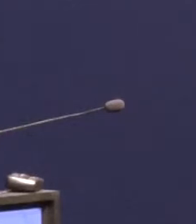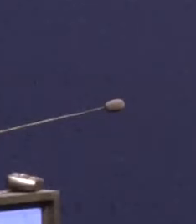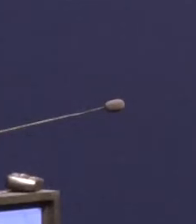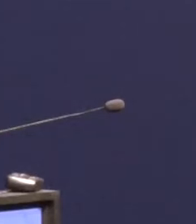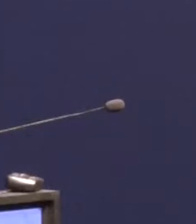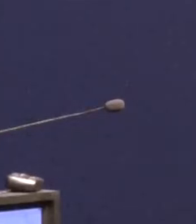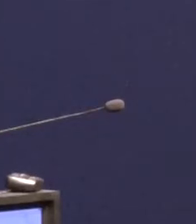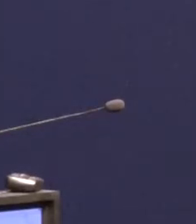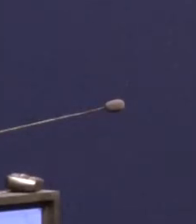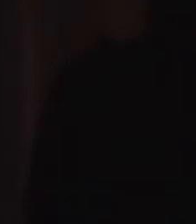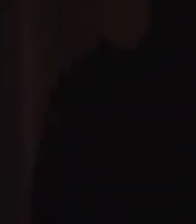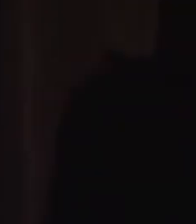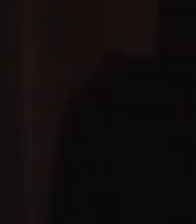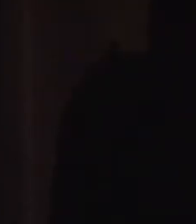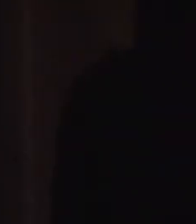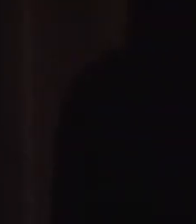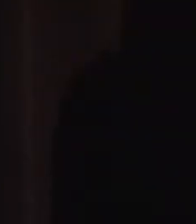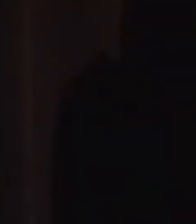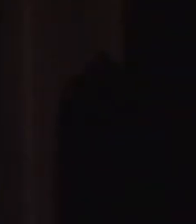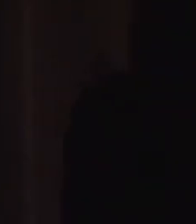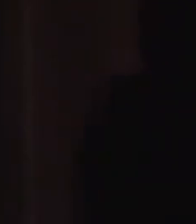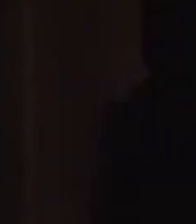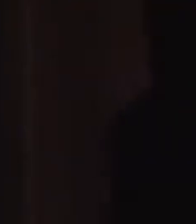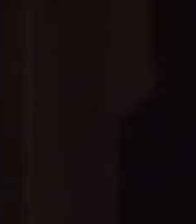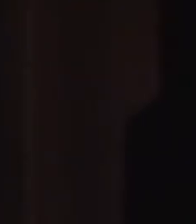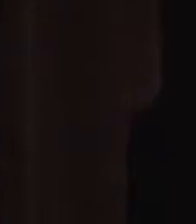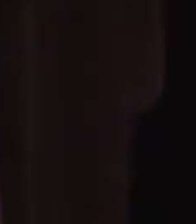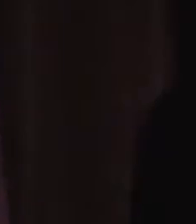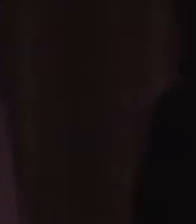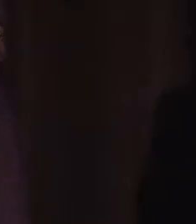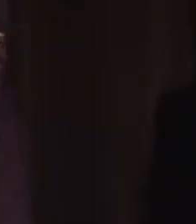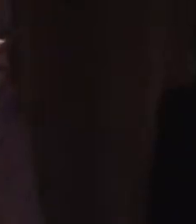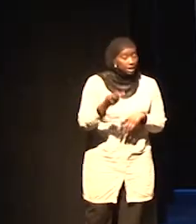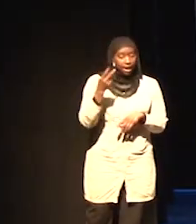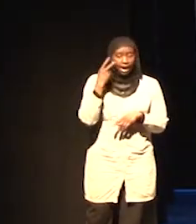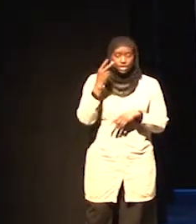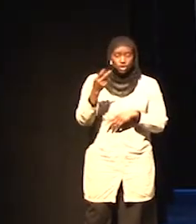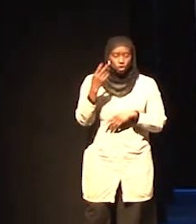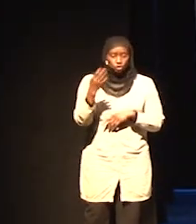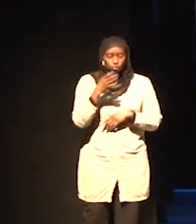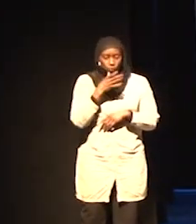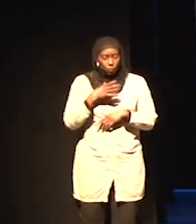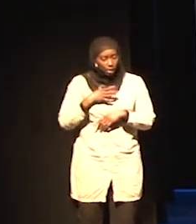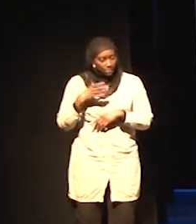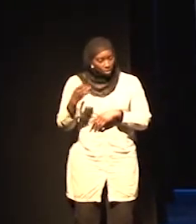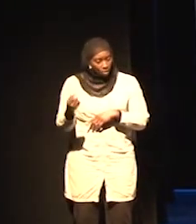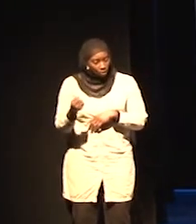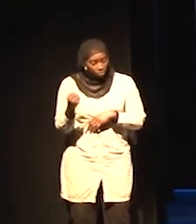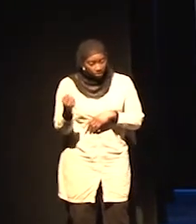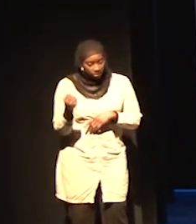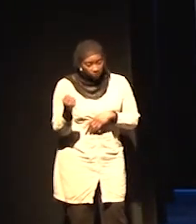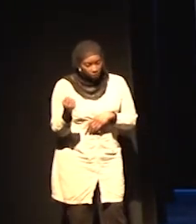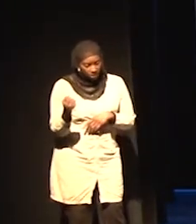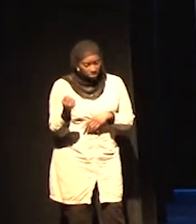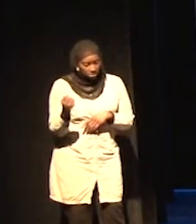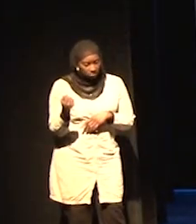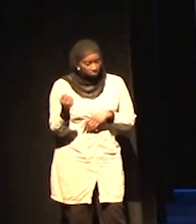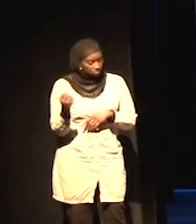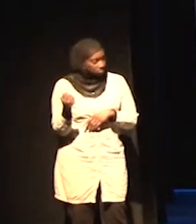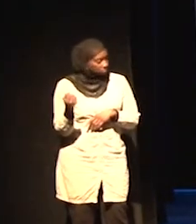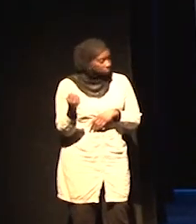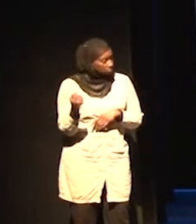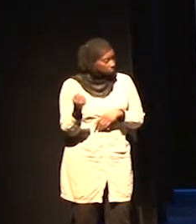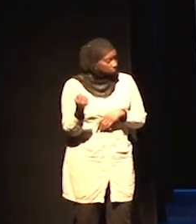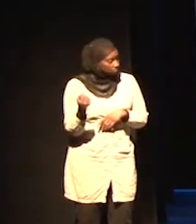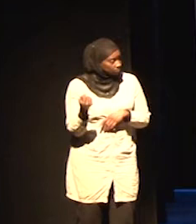humble, meek, holding can in their hand, two women, decent, wonderful women. I approached them. They